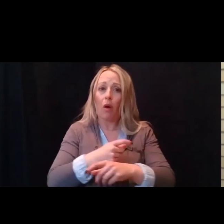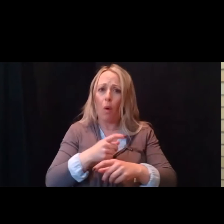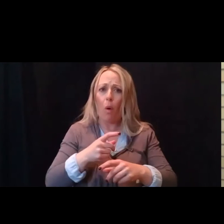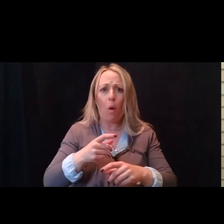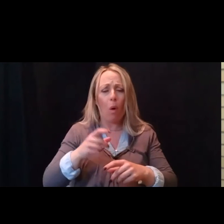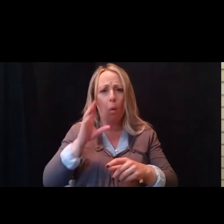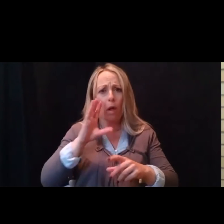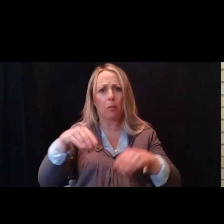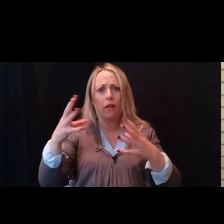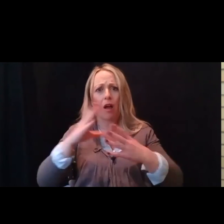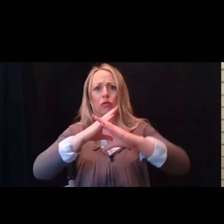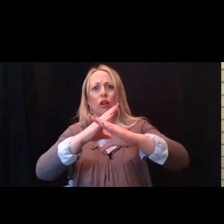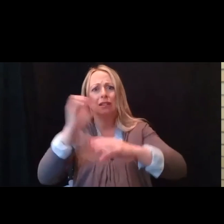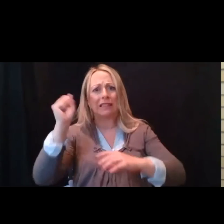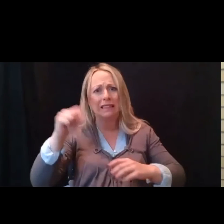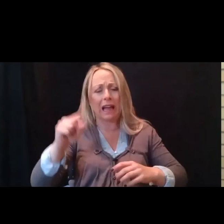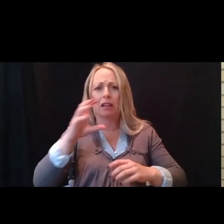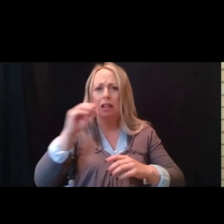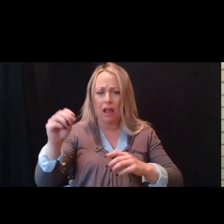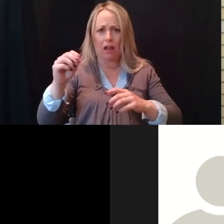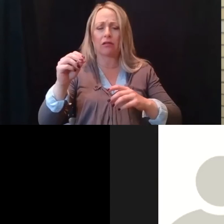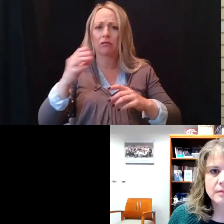severe illness and death.